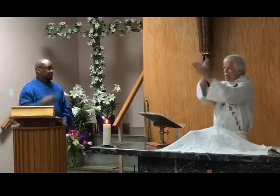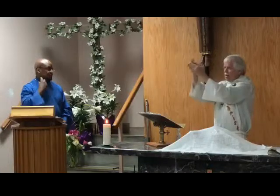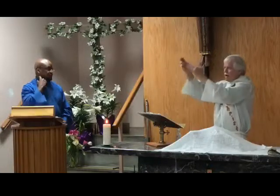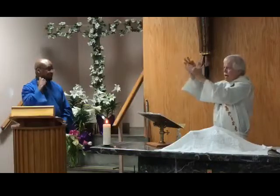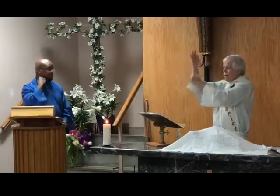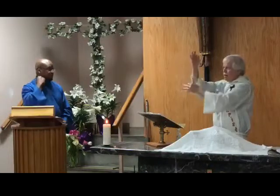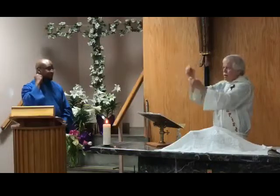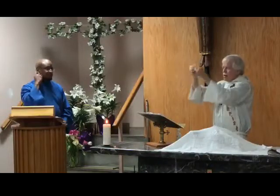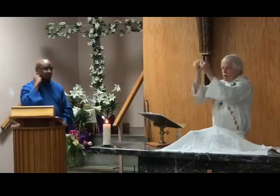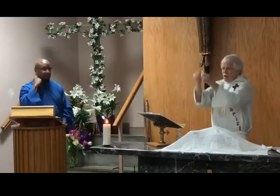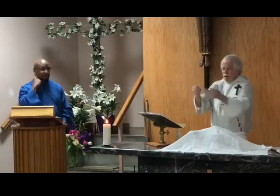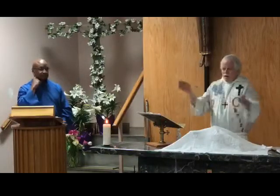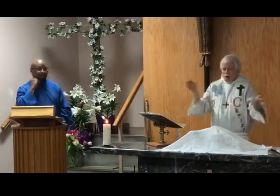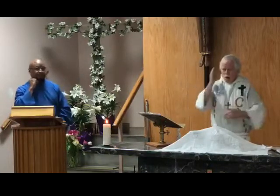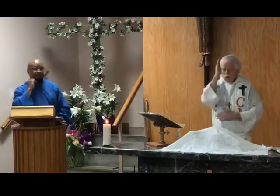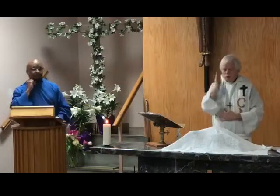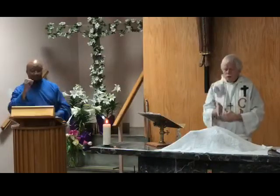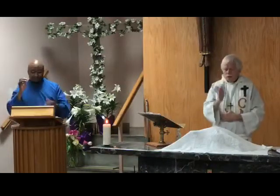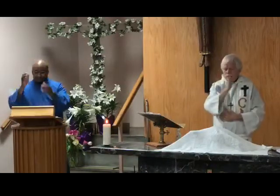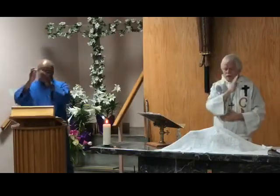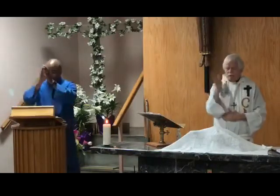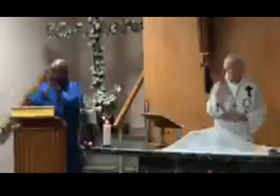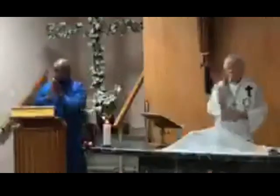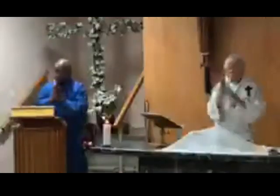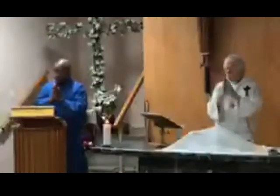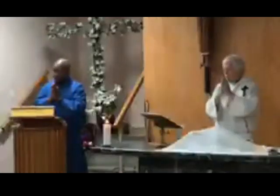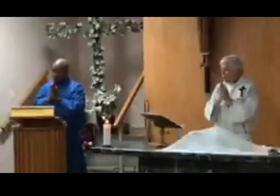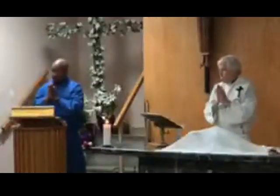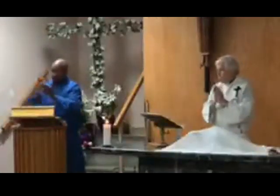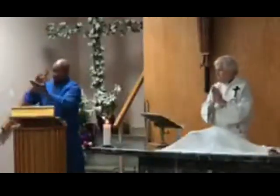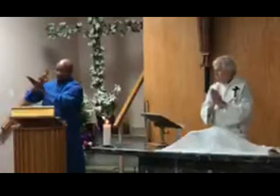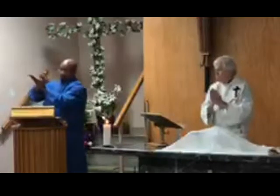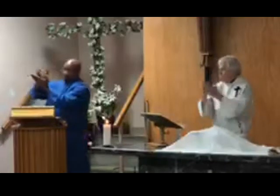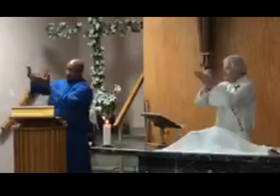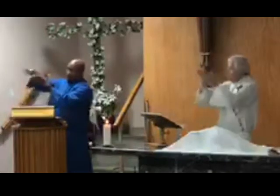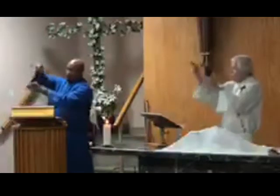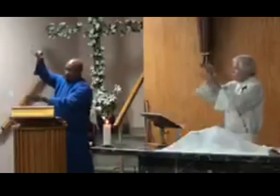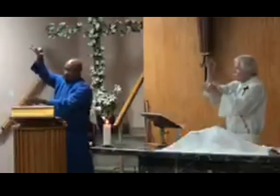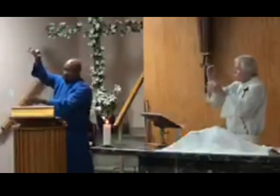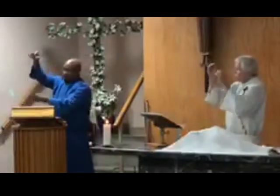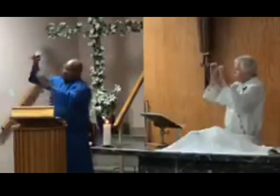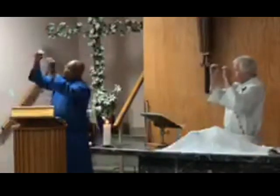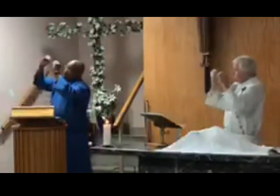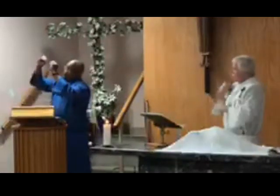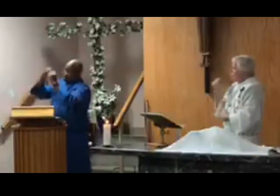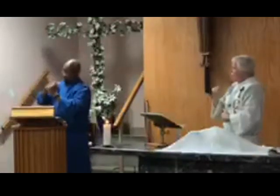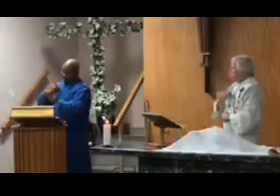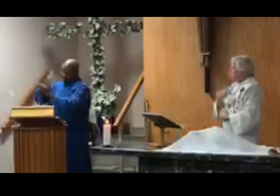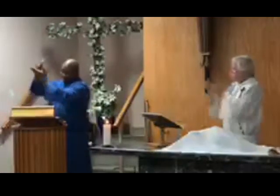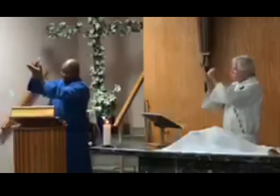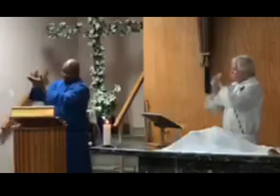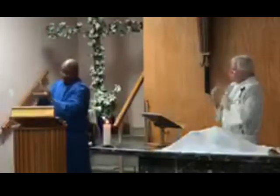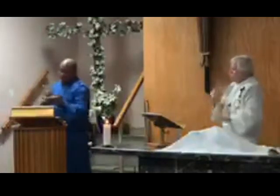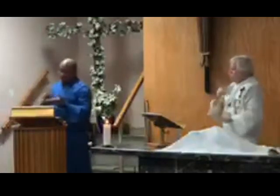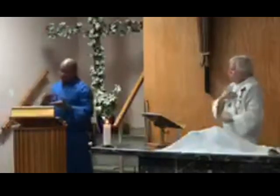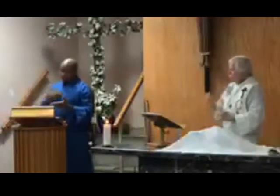the Son, and the Holy Spirit. Amen. Amen. Holy Spirit, teach